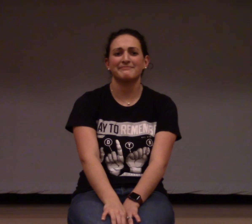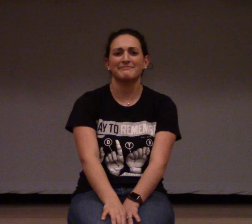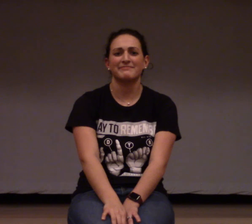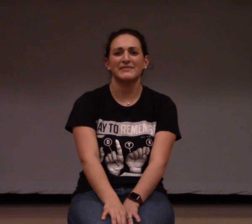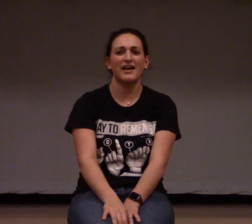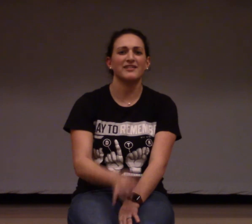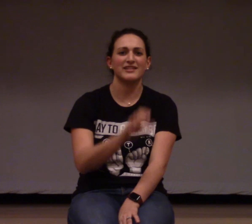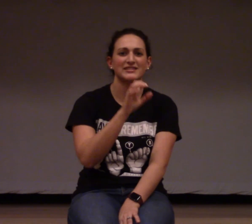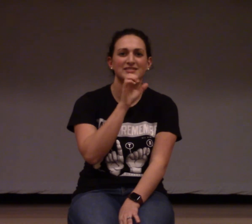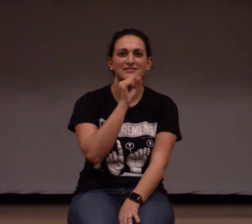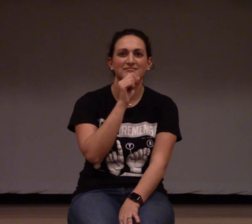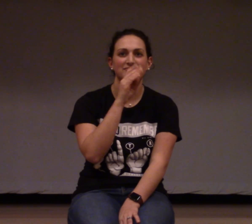Yeah,